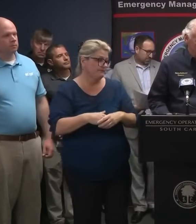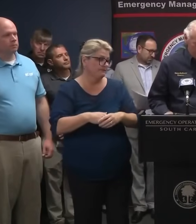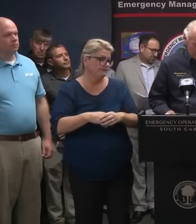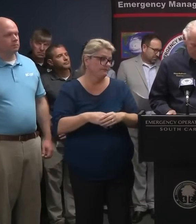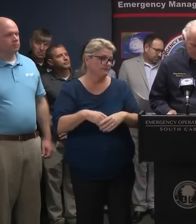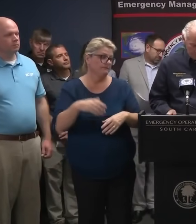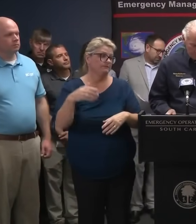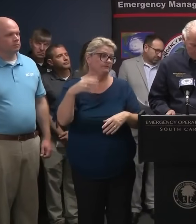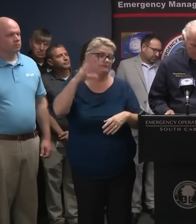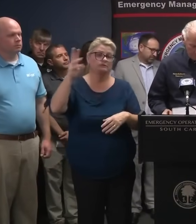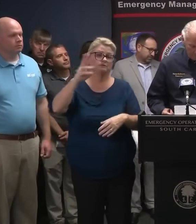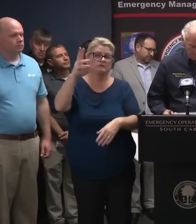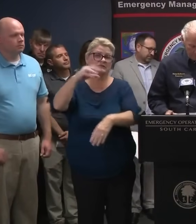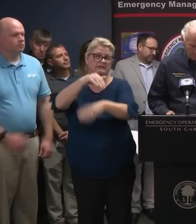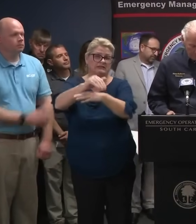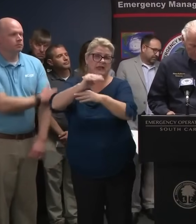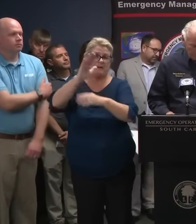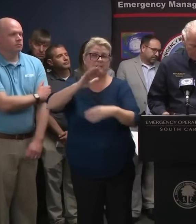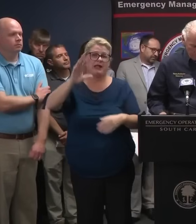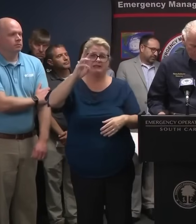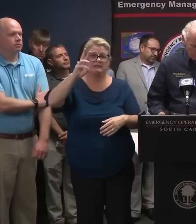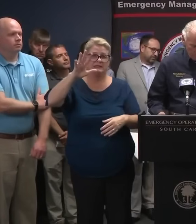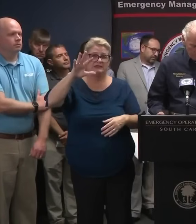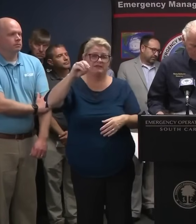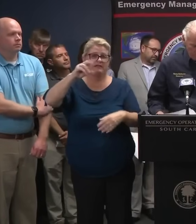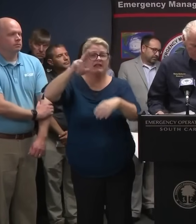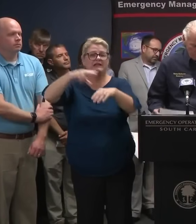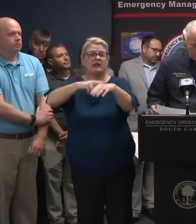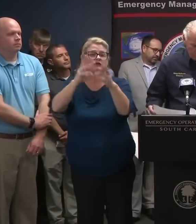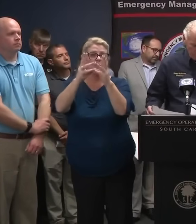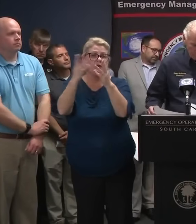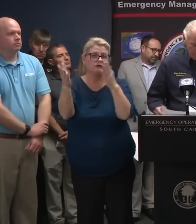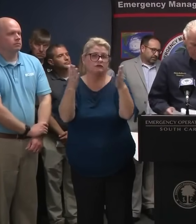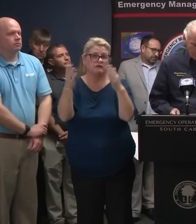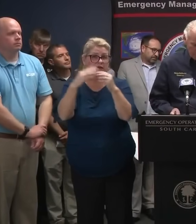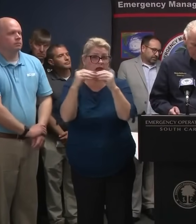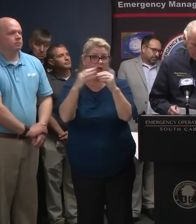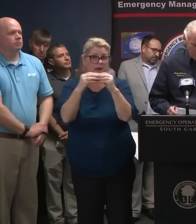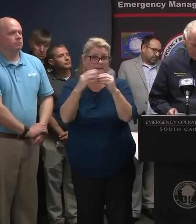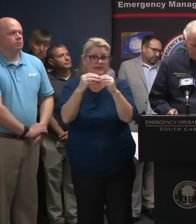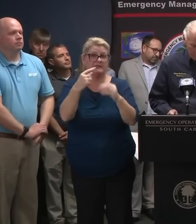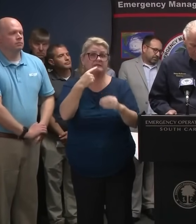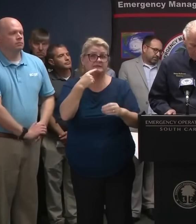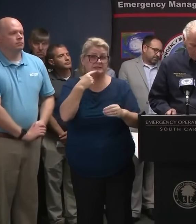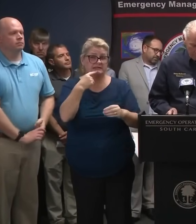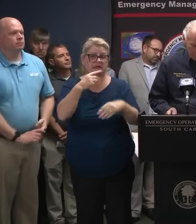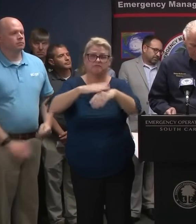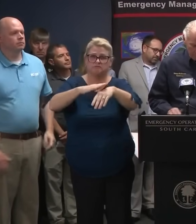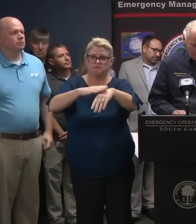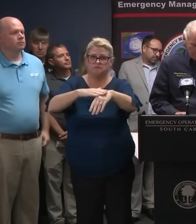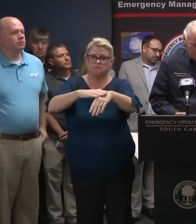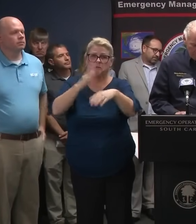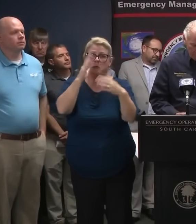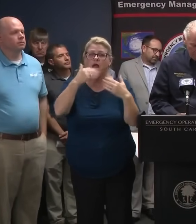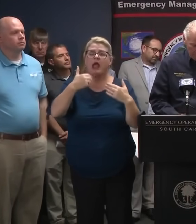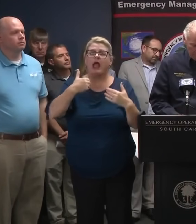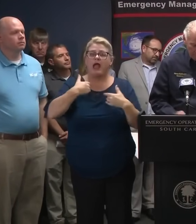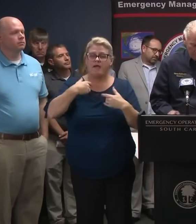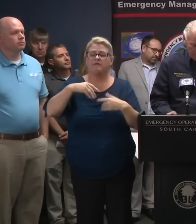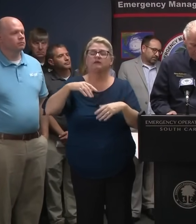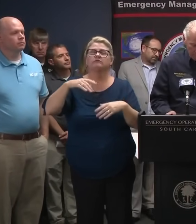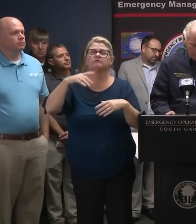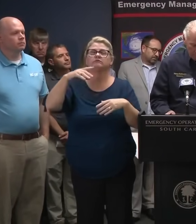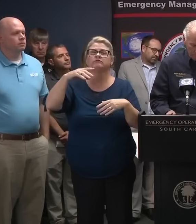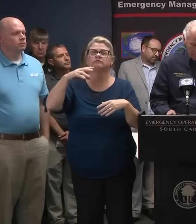on Wednesday evening, about 6:50, the National Weather Service in Columbia issued advisory that we're going to get tropical storm winds here in